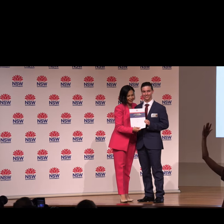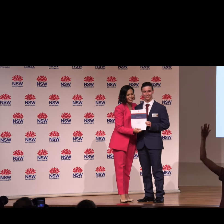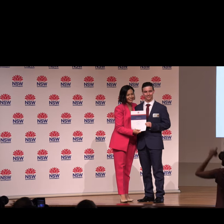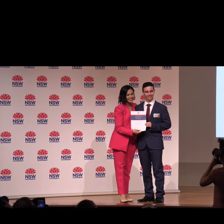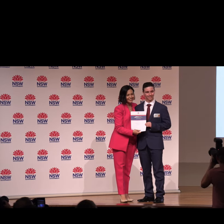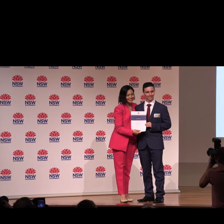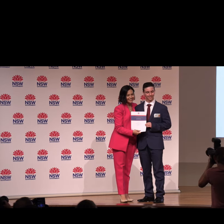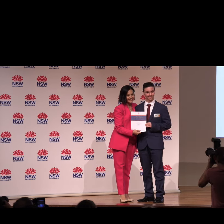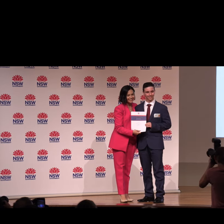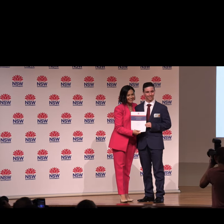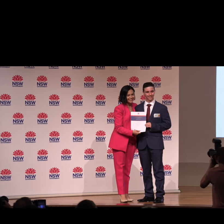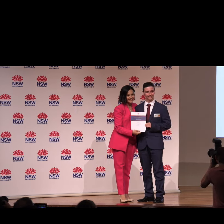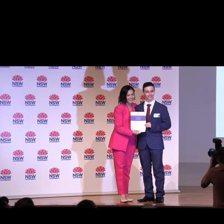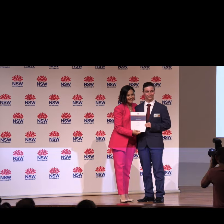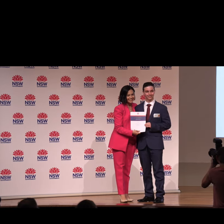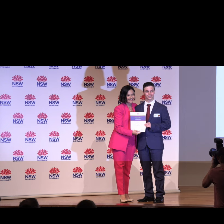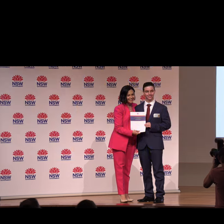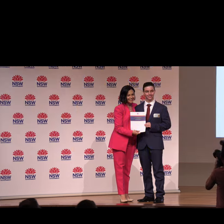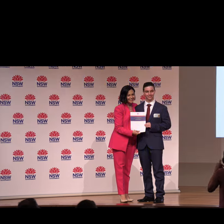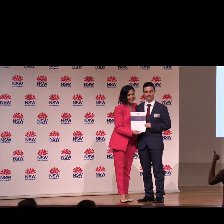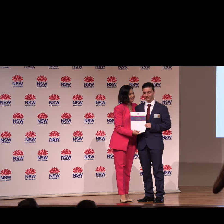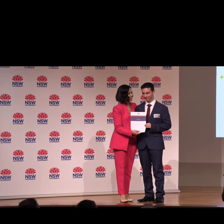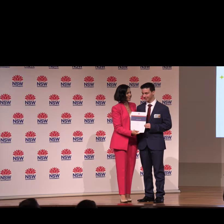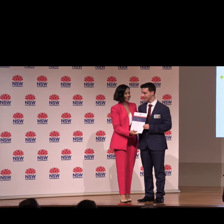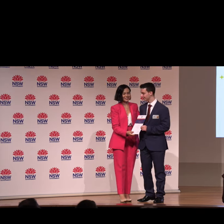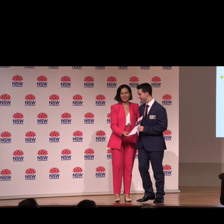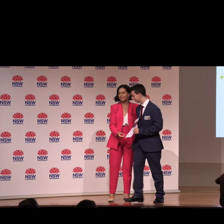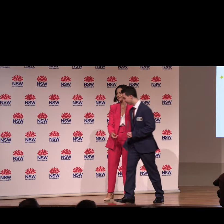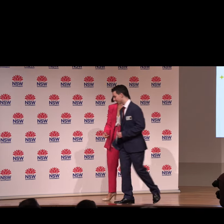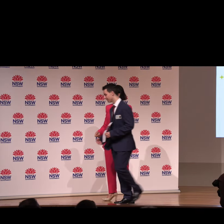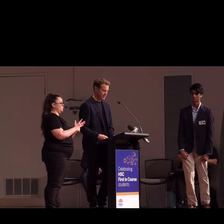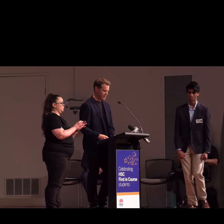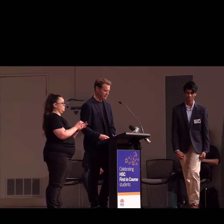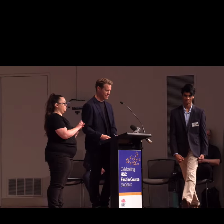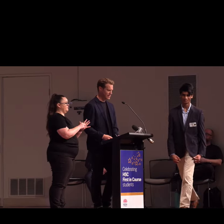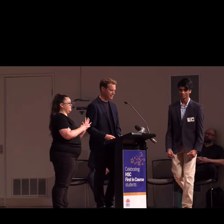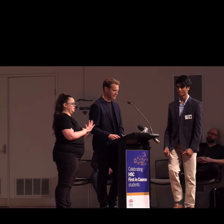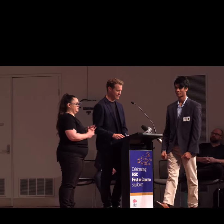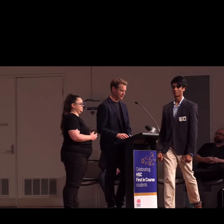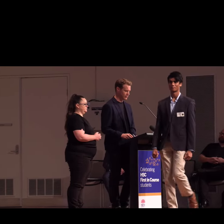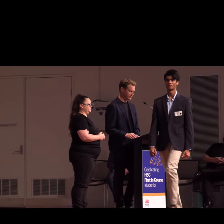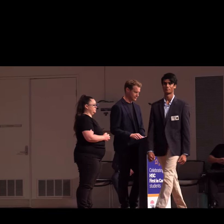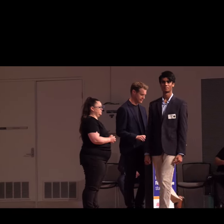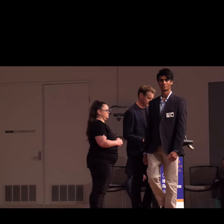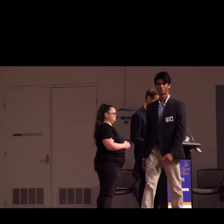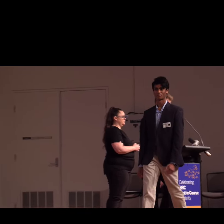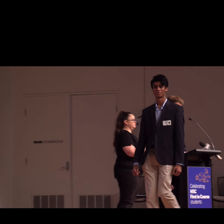In mathematics extension one, Anubu Umunji, Remedia Baptist School.